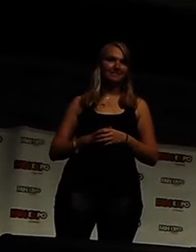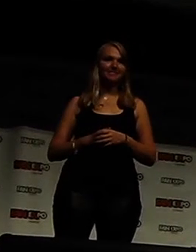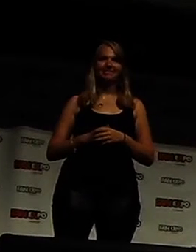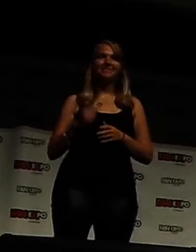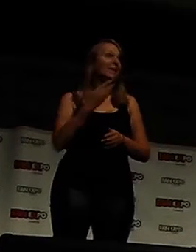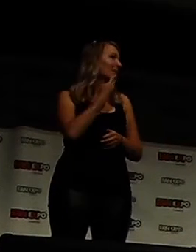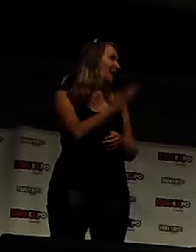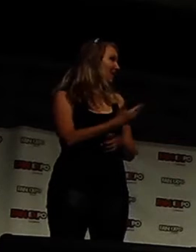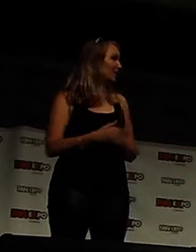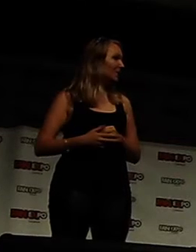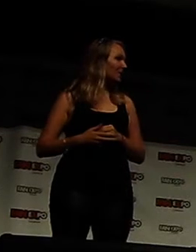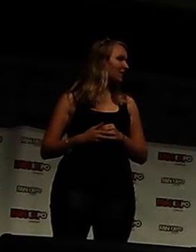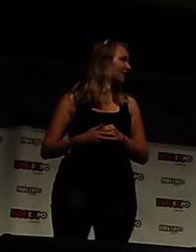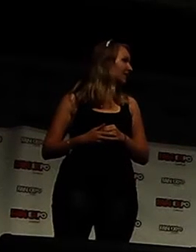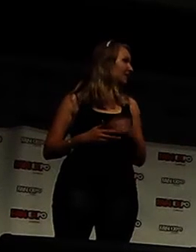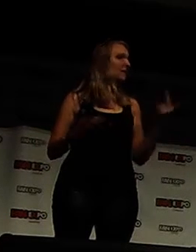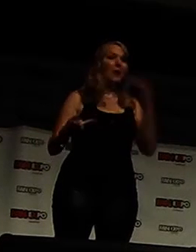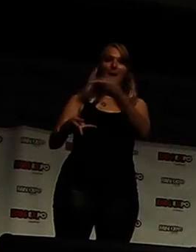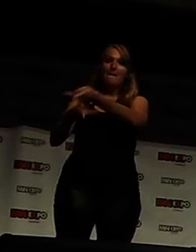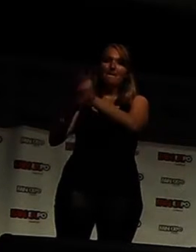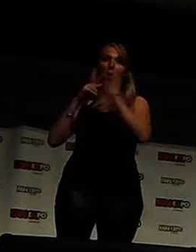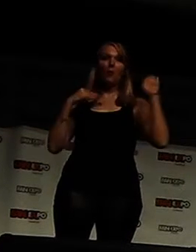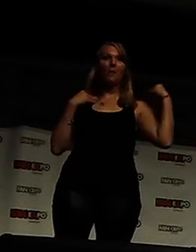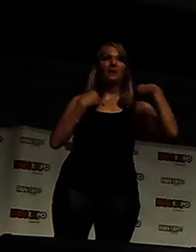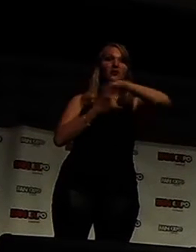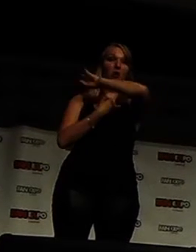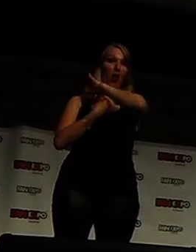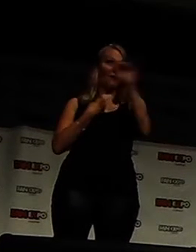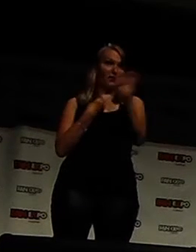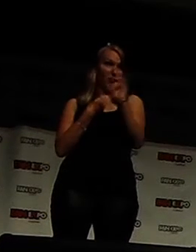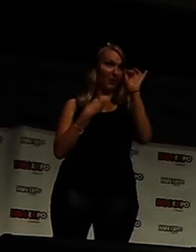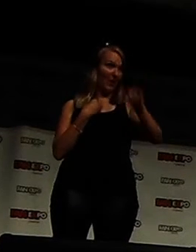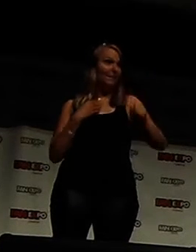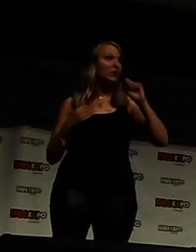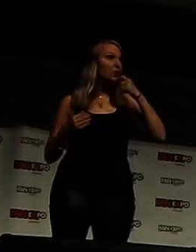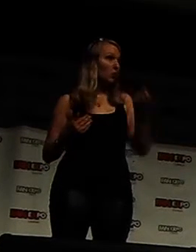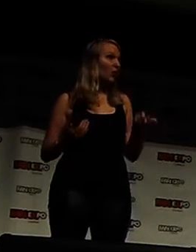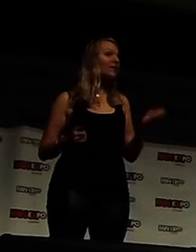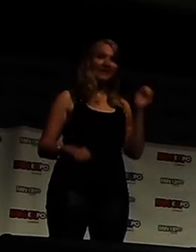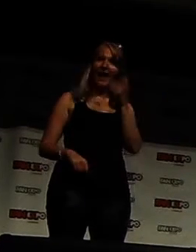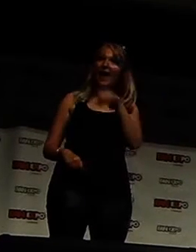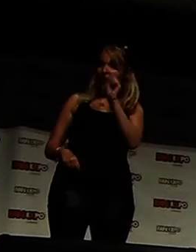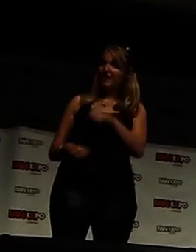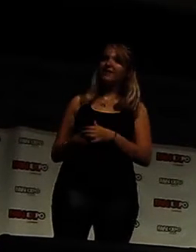thank you. Thank you. You could borrow a scarf too, which would be cool. Yeah. Hi there. Hi there. Hi. My name's Scott. Hello, Scott.